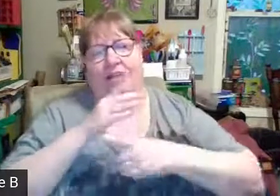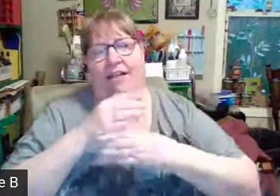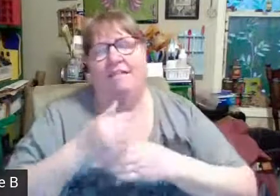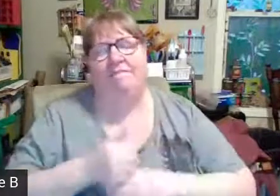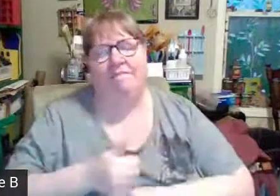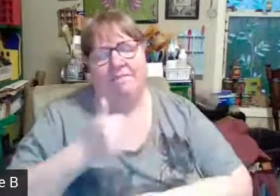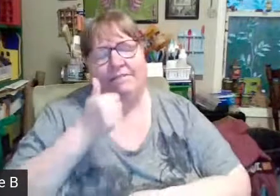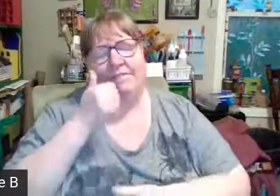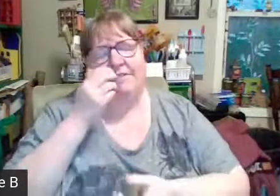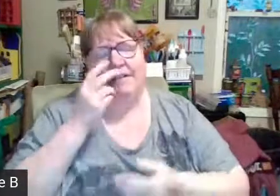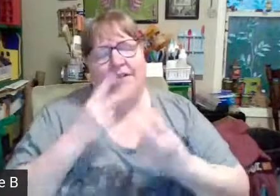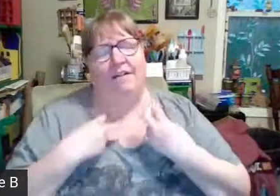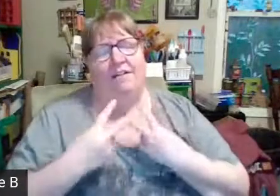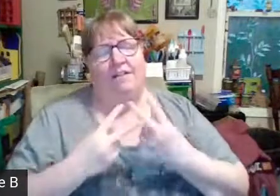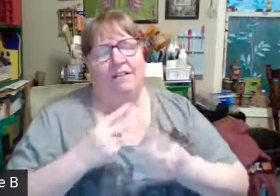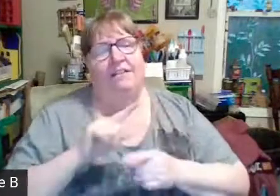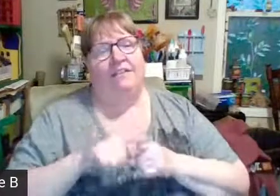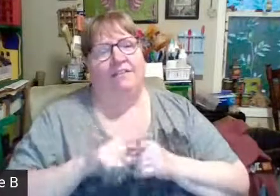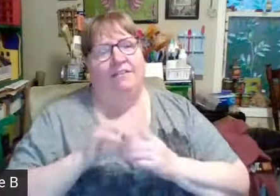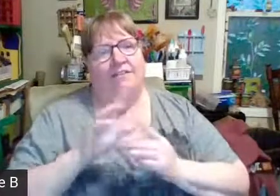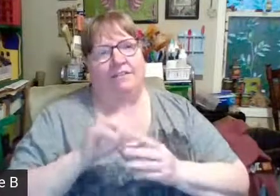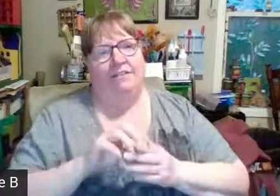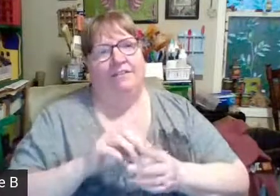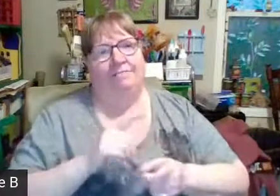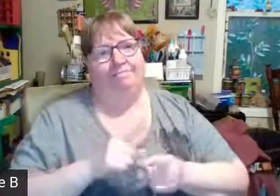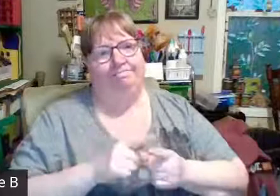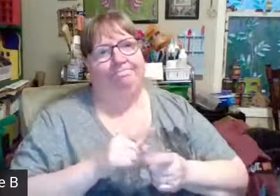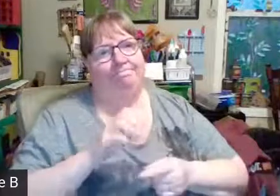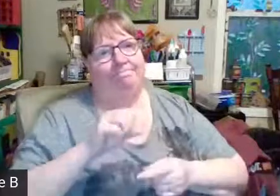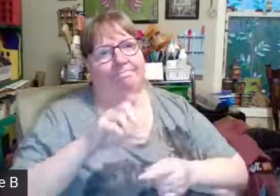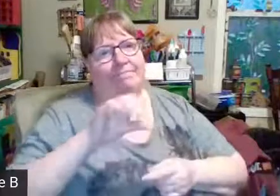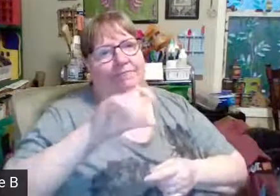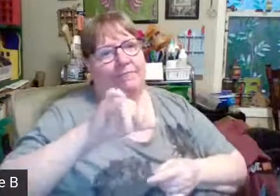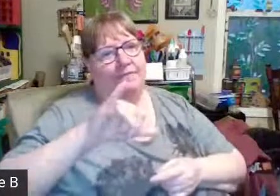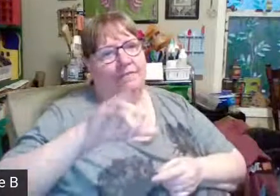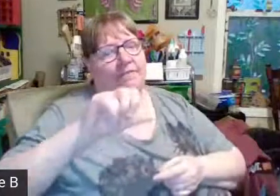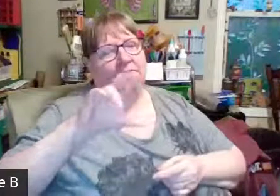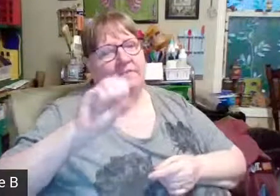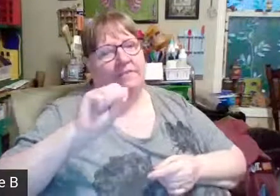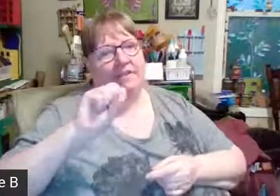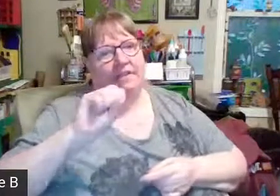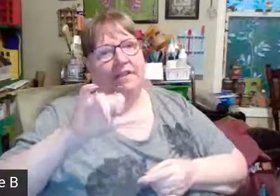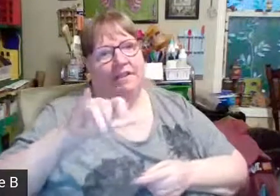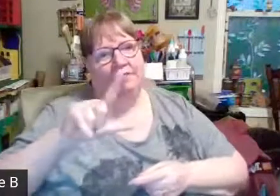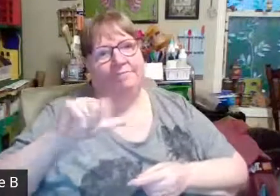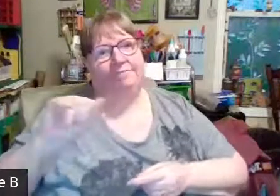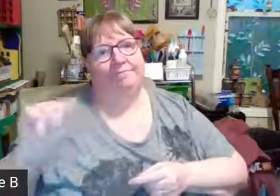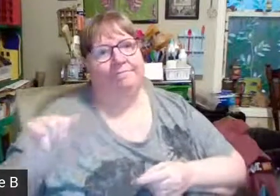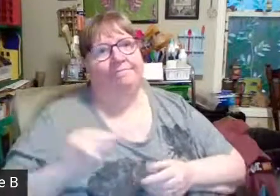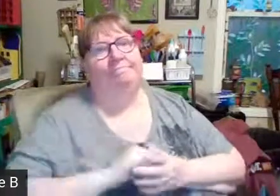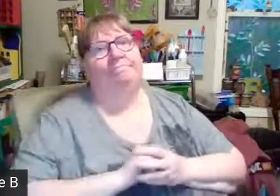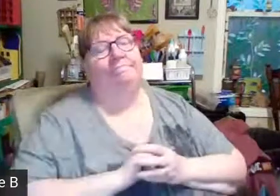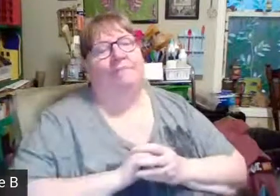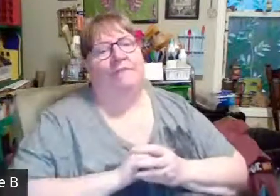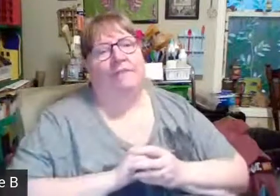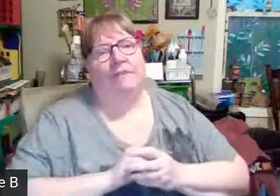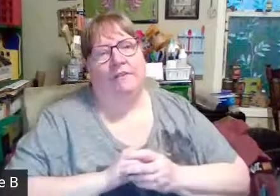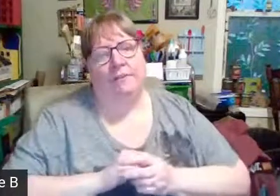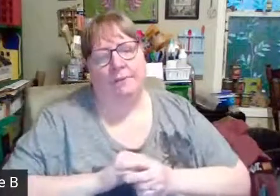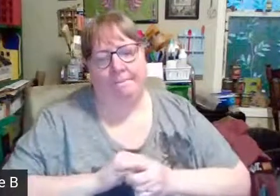the angel secrecy very seriously. We don't sell email addresses. Someone asked that So it doesn't matter what you submit to us. It's all